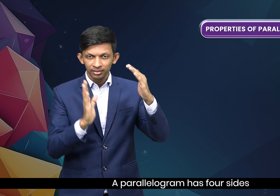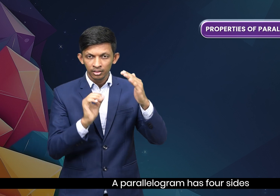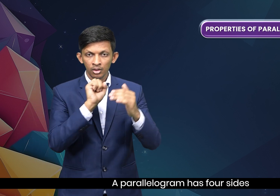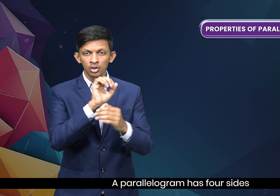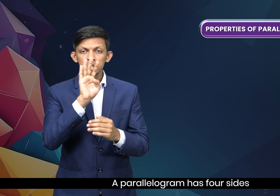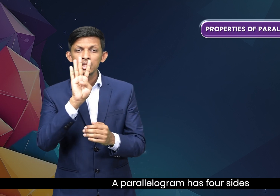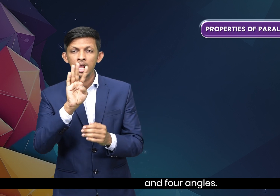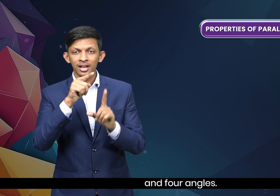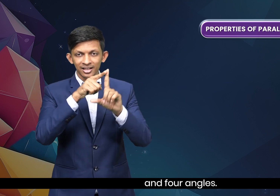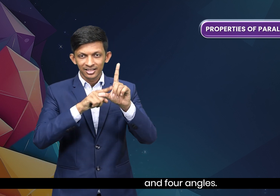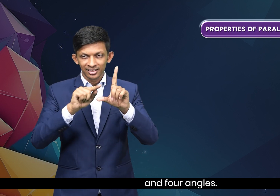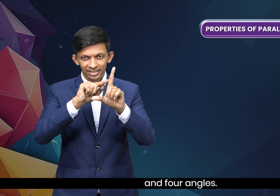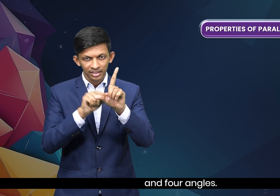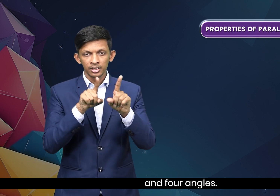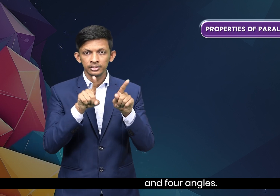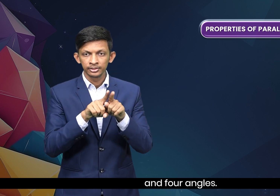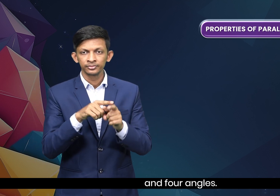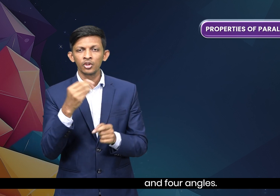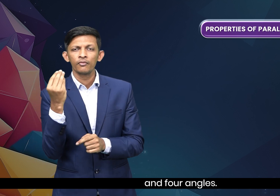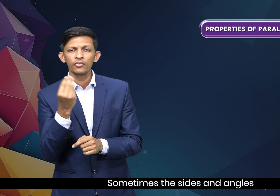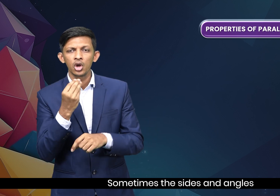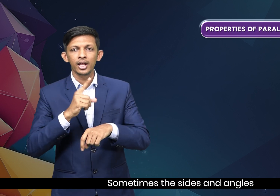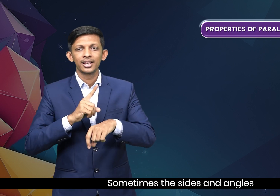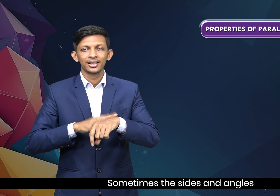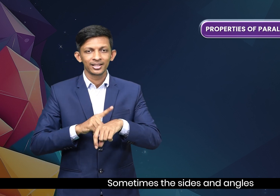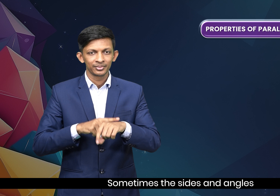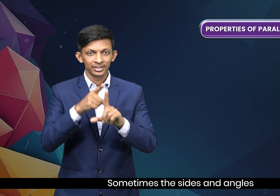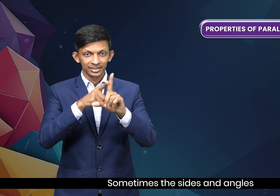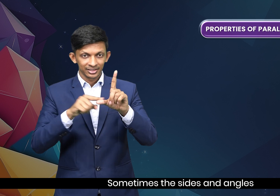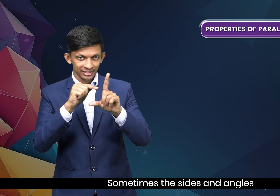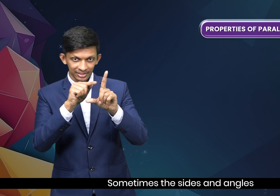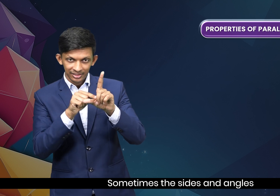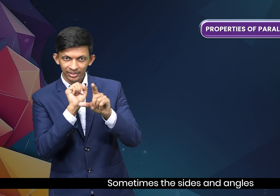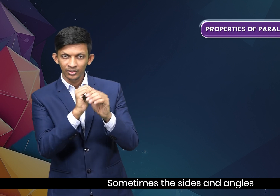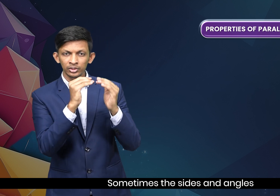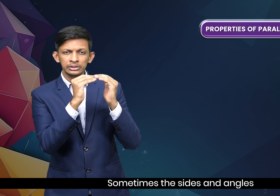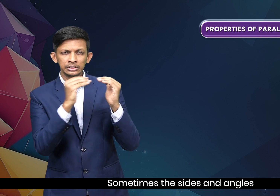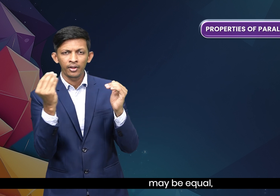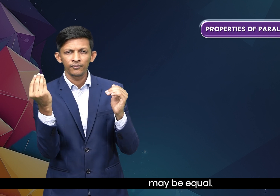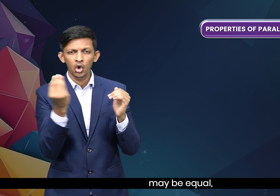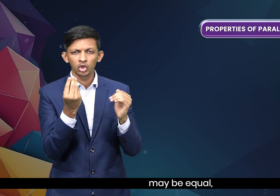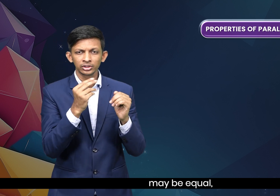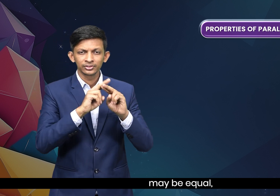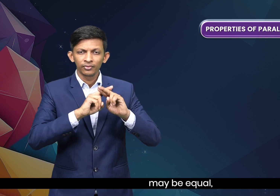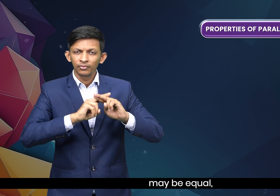has four sides and four angles. Sometimes the sides and angles may be equal